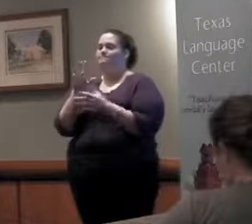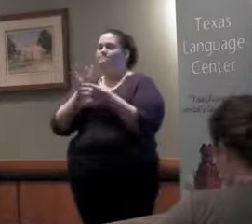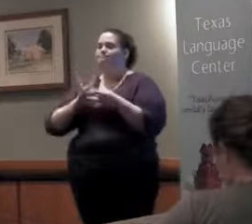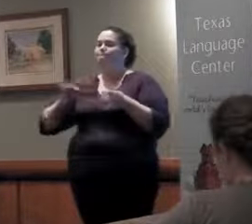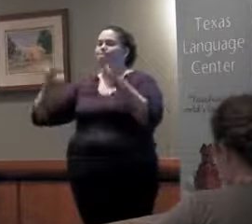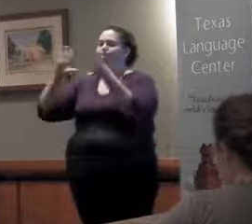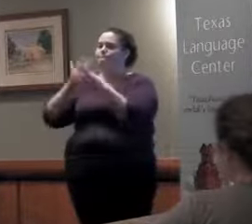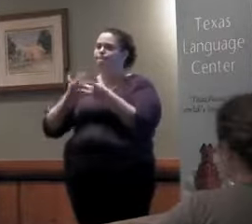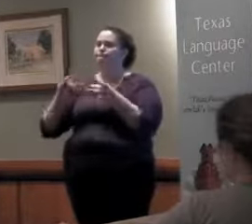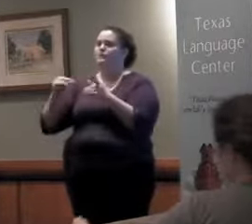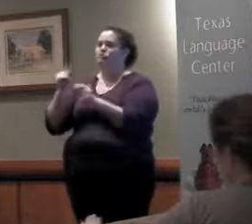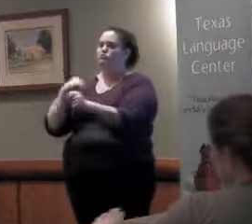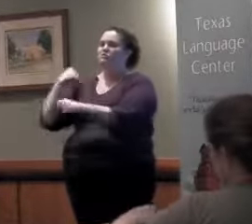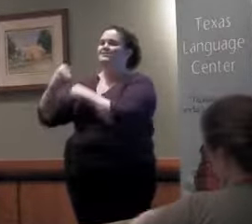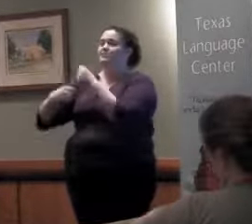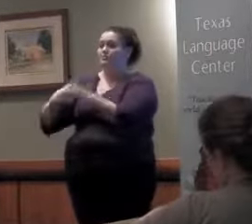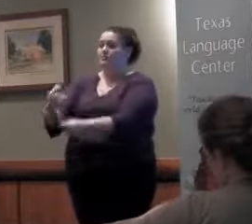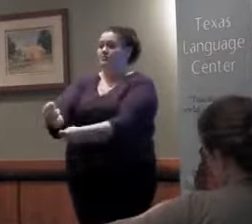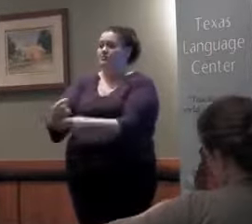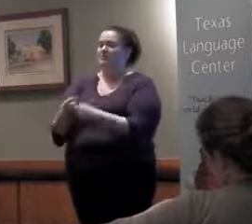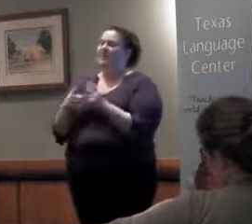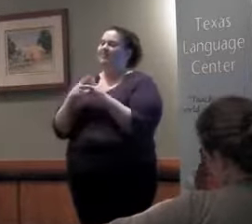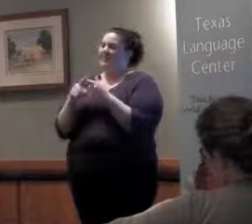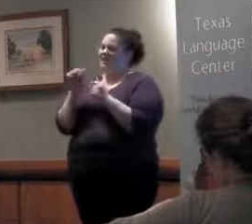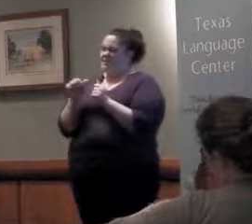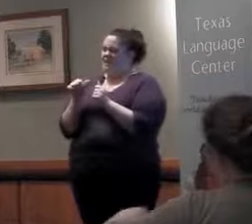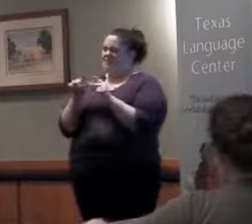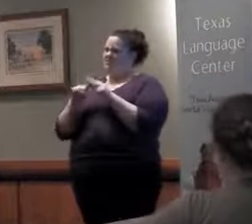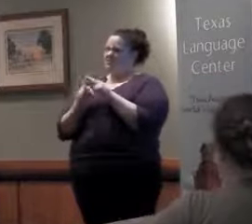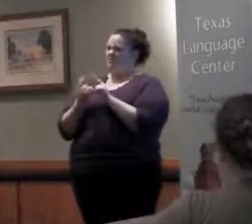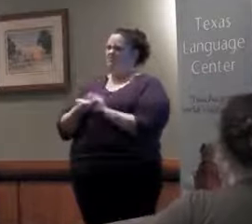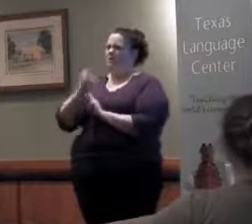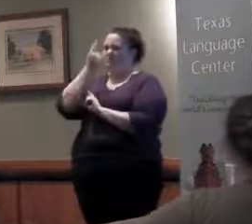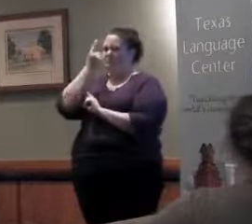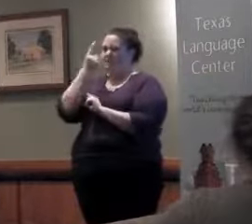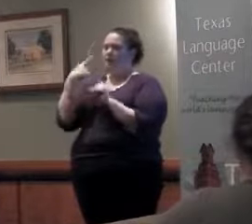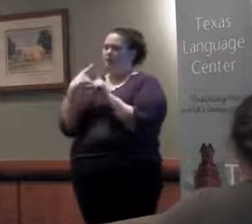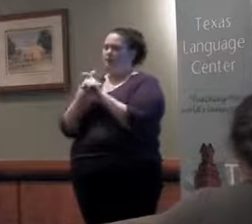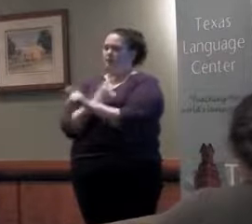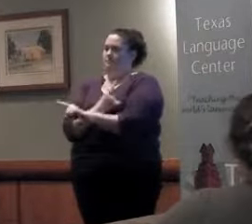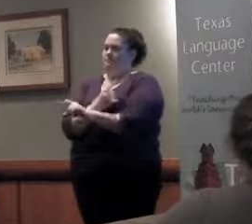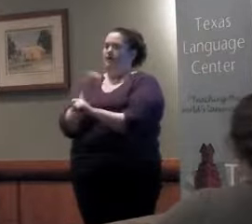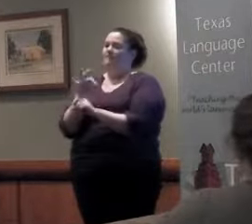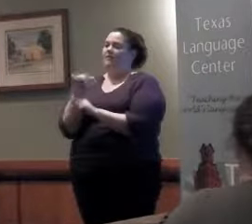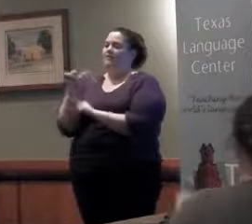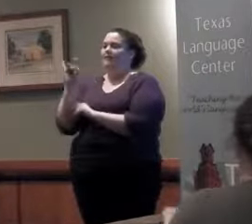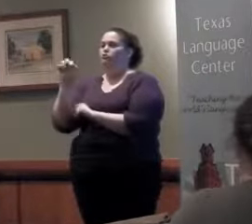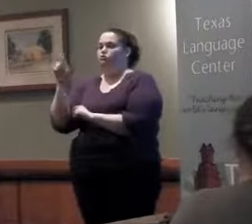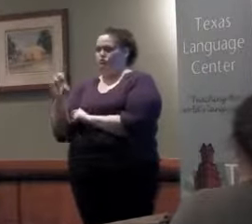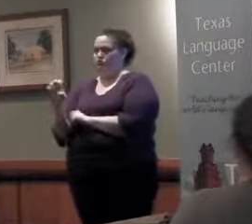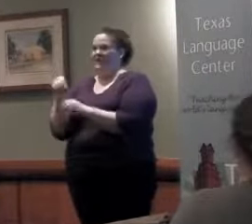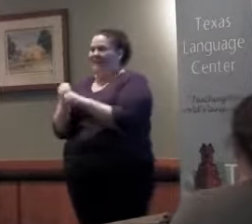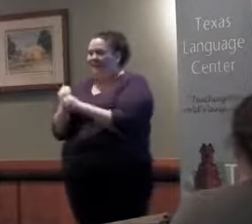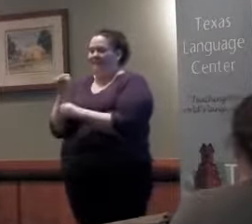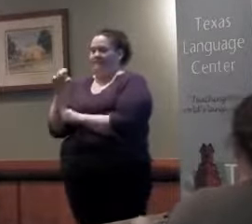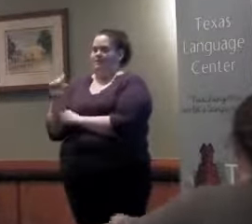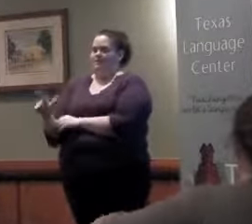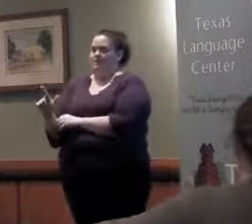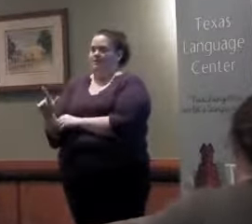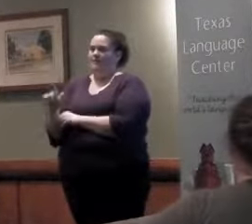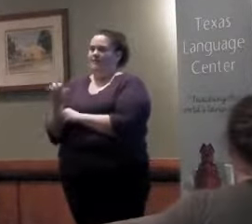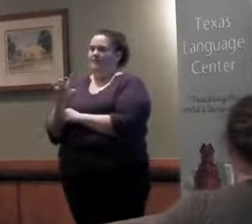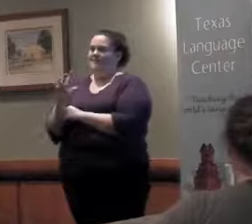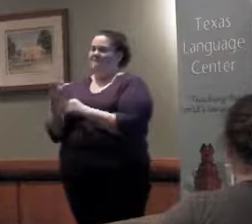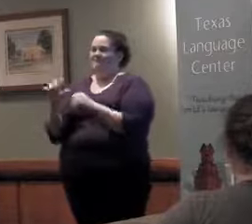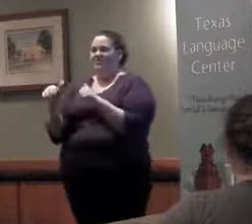think that you can start to understand all the complexity of literature in ASL. It's the challenge is